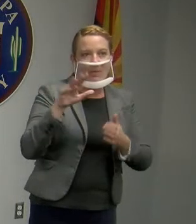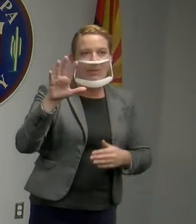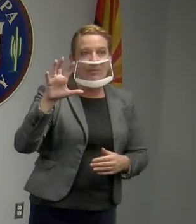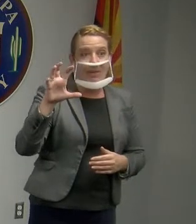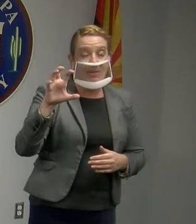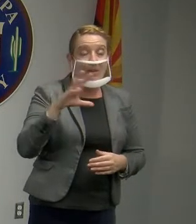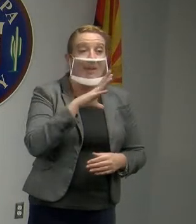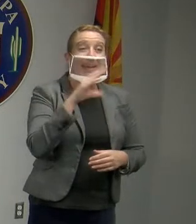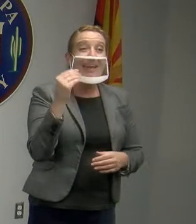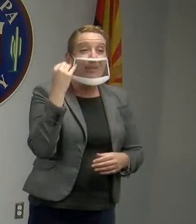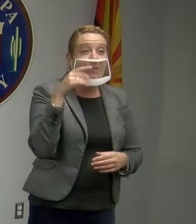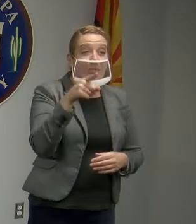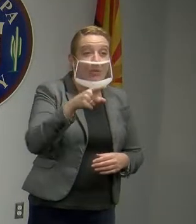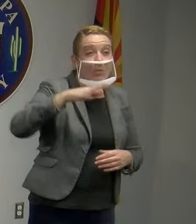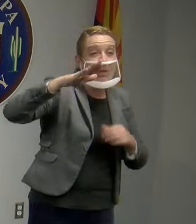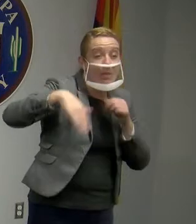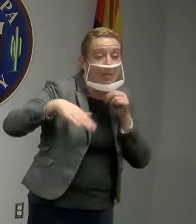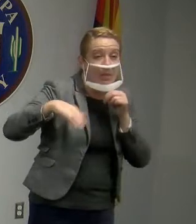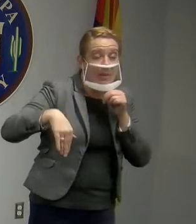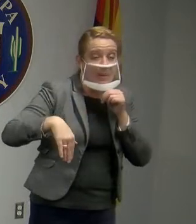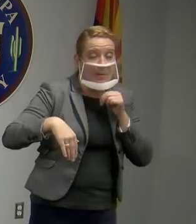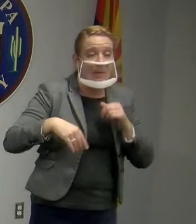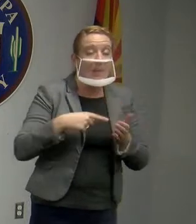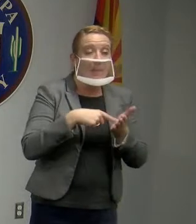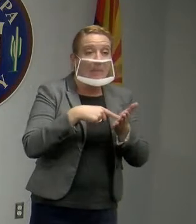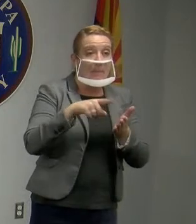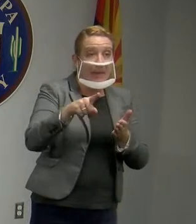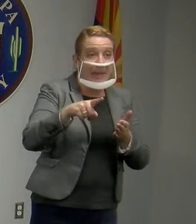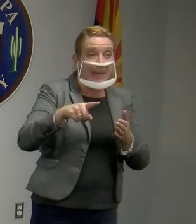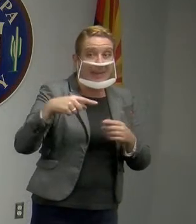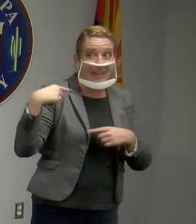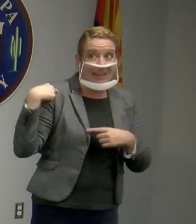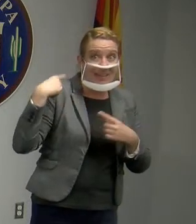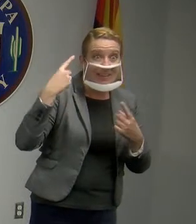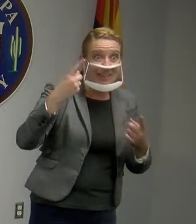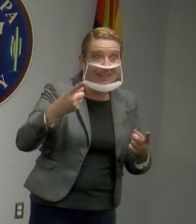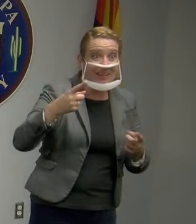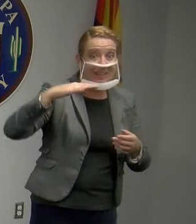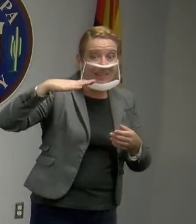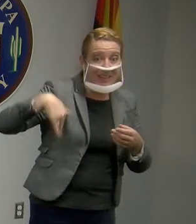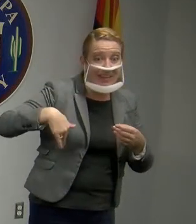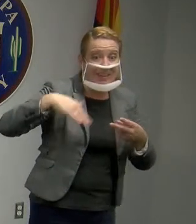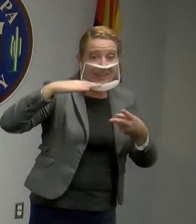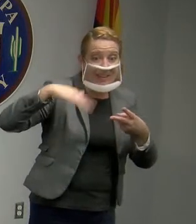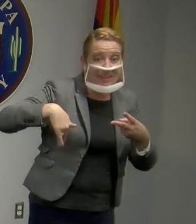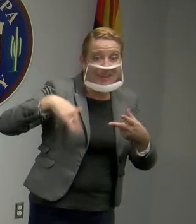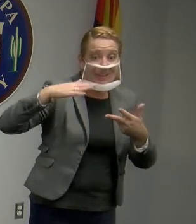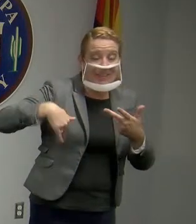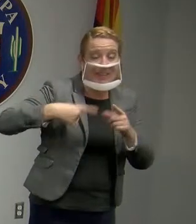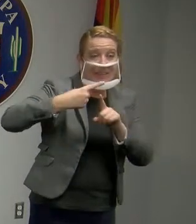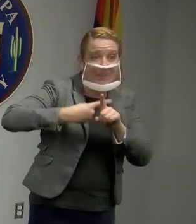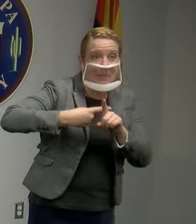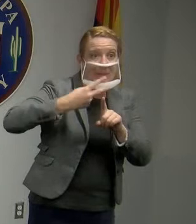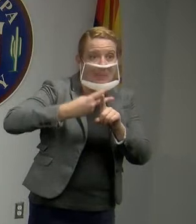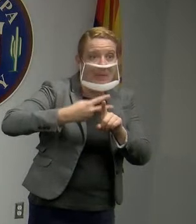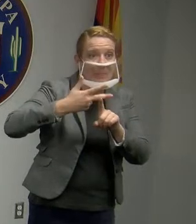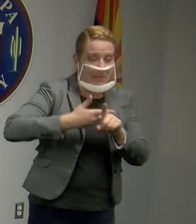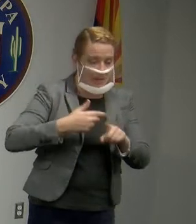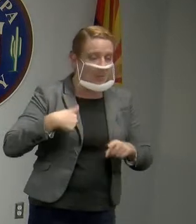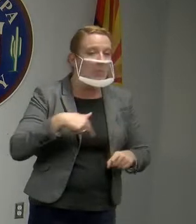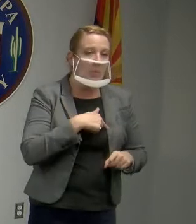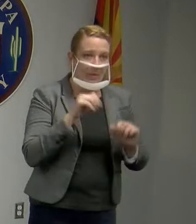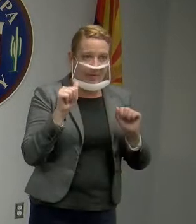retroactive payments are going to be allowed. We think we have limited documentation required in terms of just evidence of the